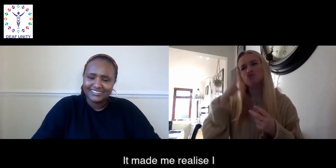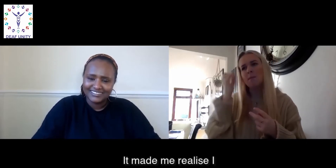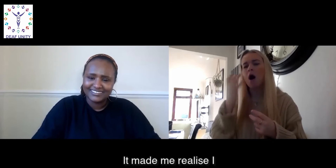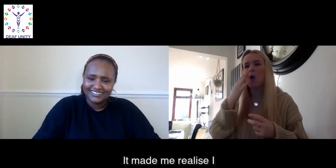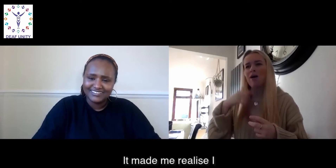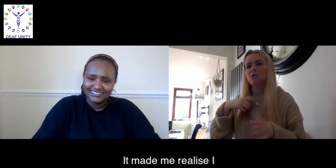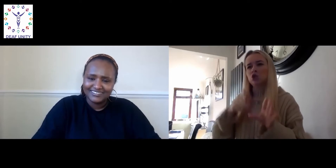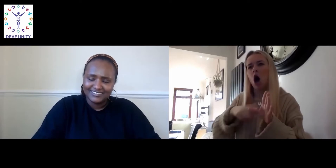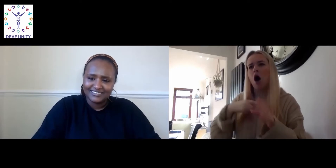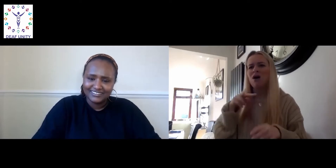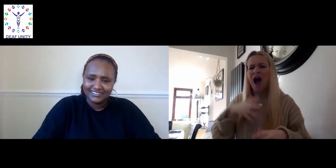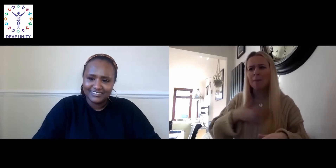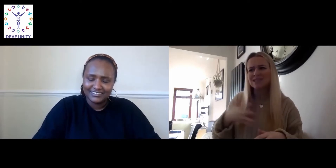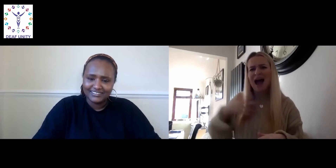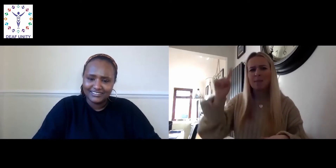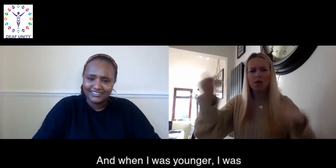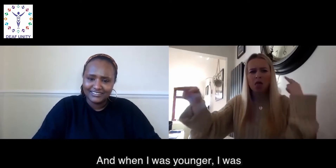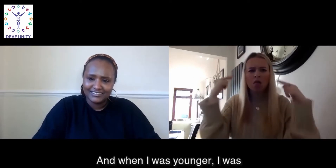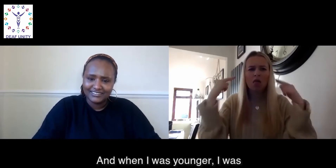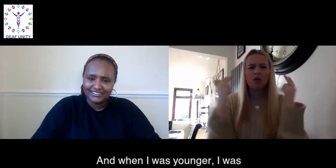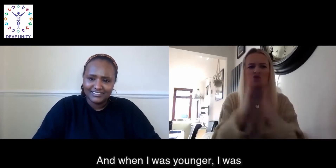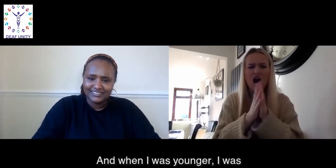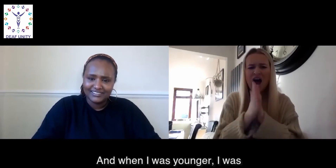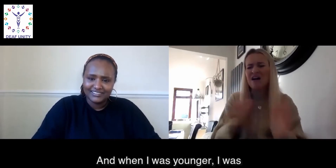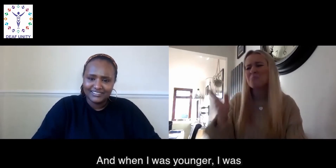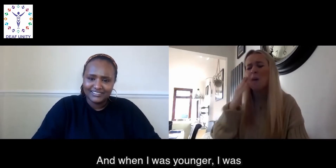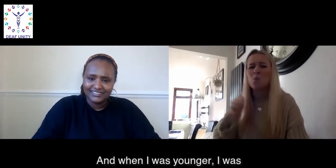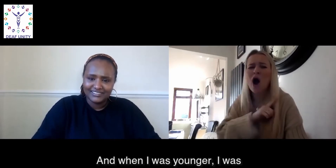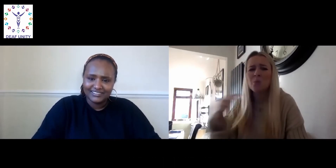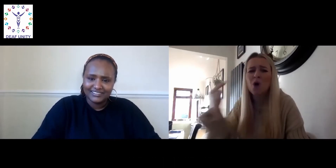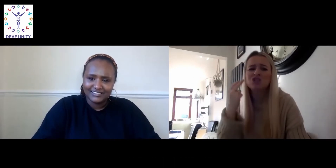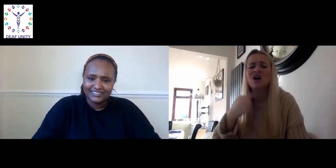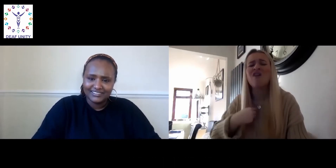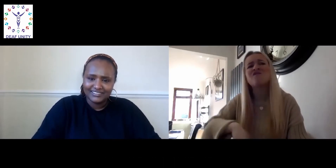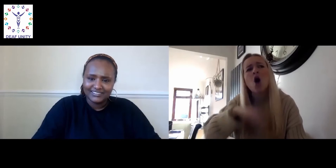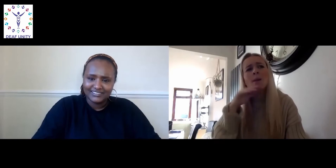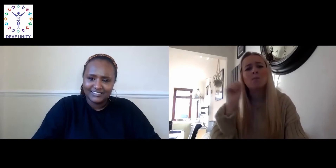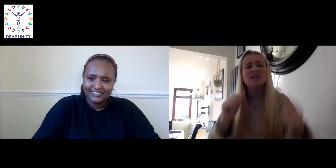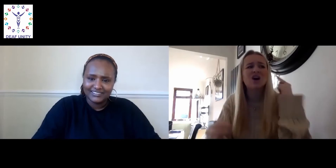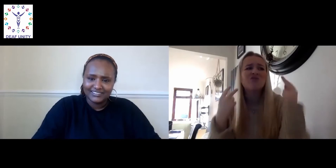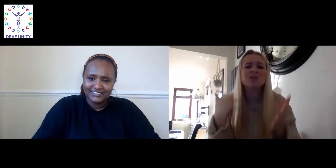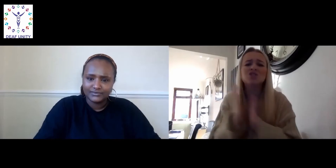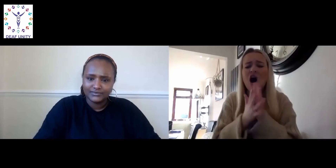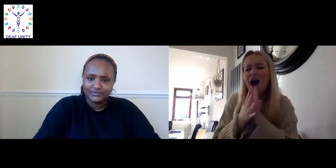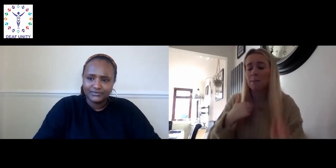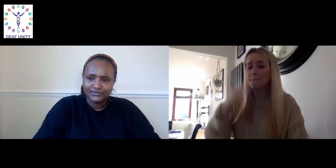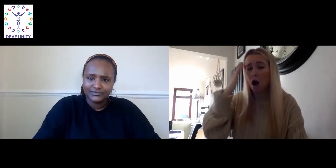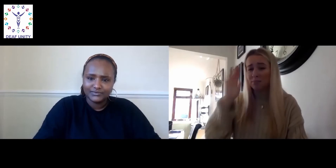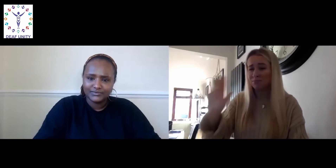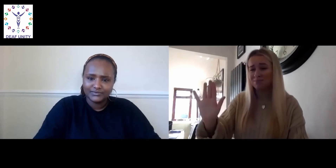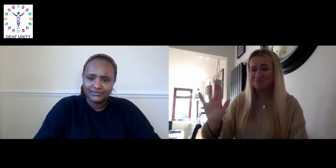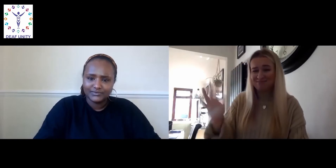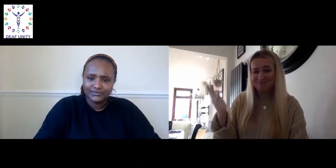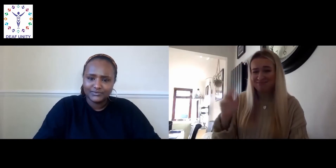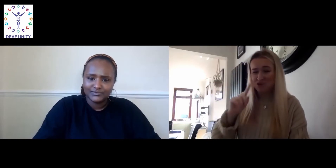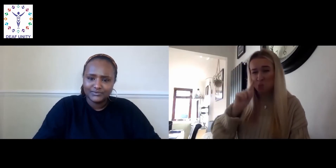have confidence. And when I was younger, I was upset that lots of people were staring at me, watching me sign. And I said, why are they watching me? I'm